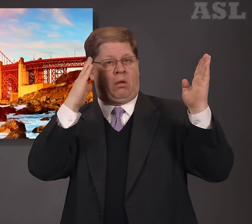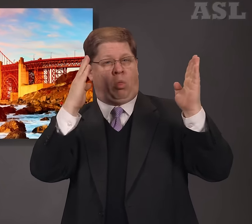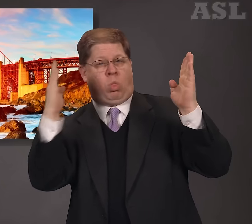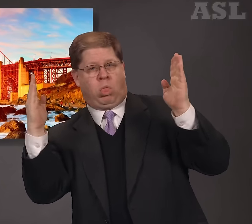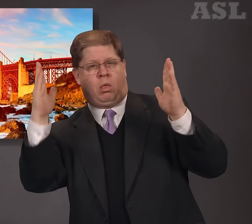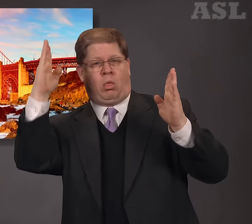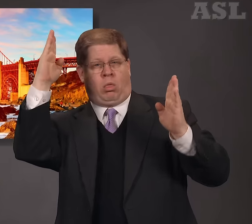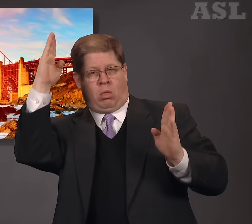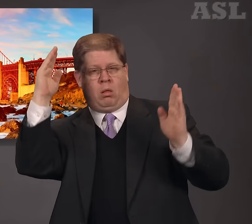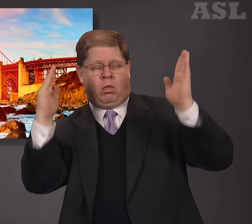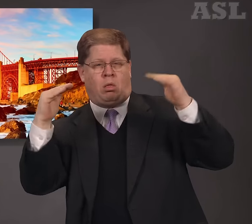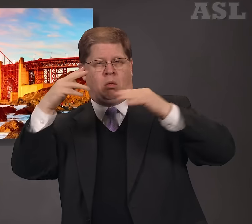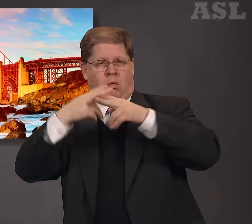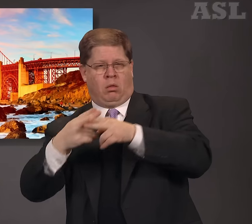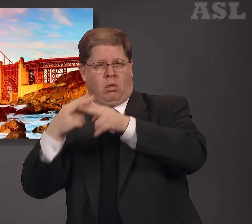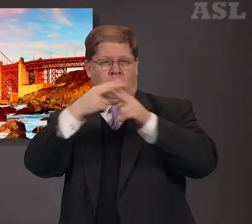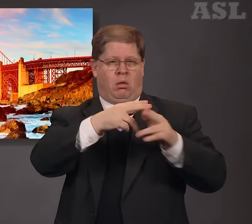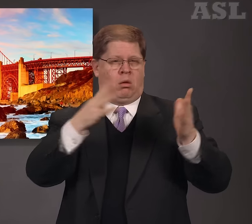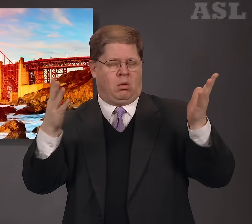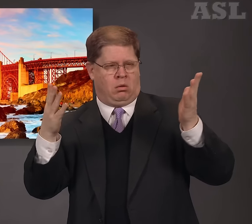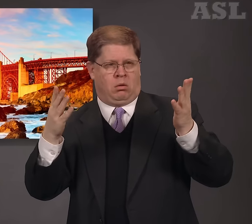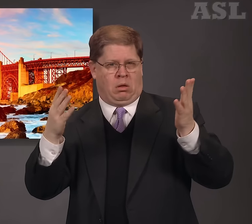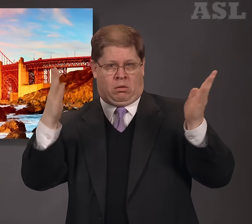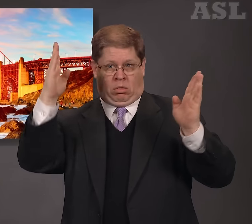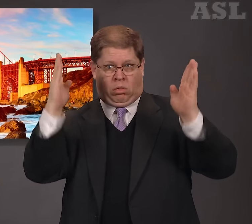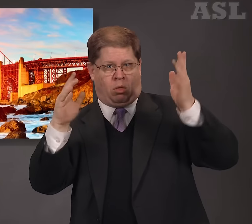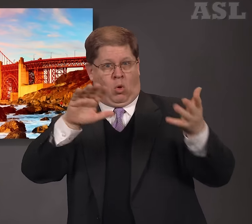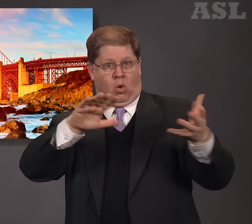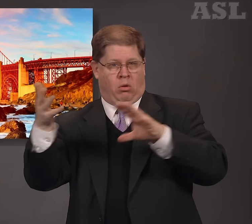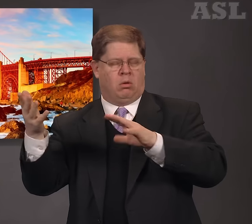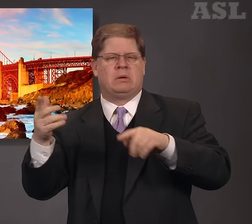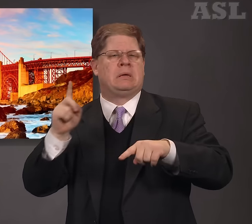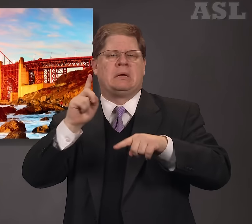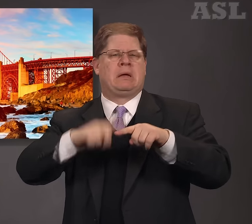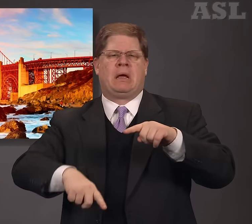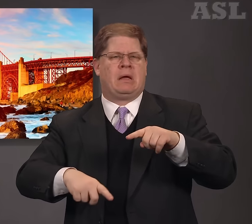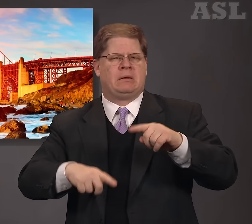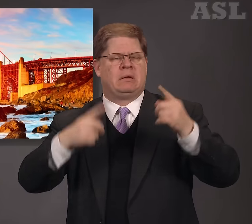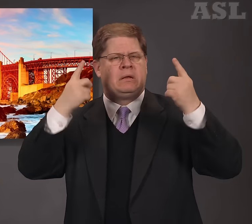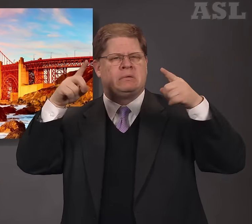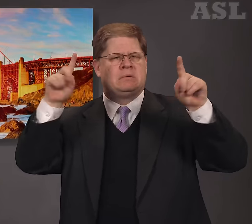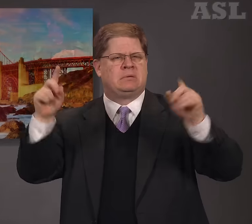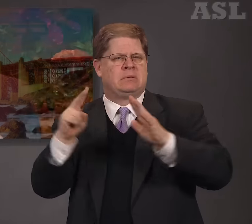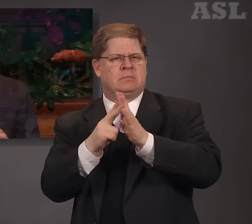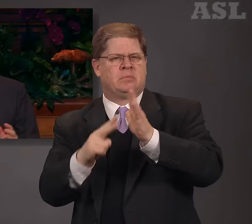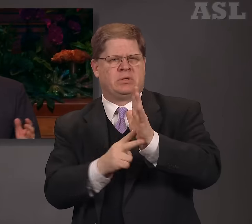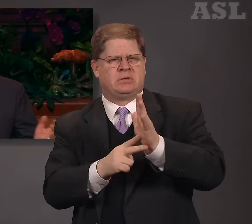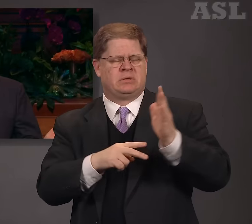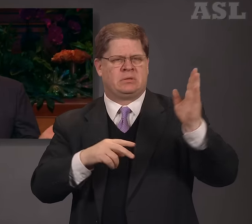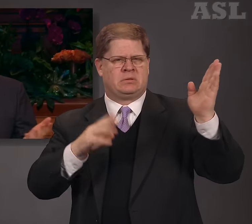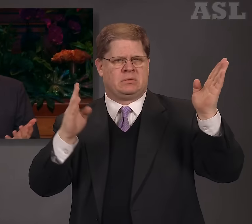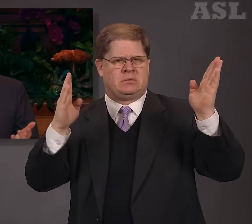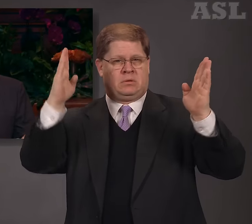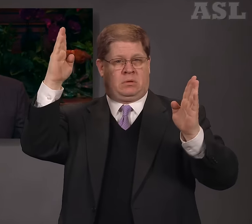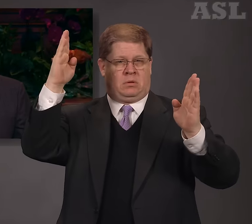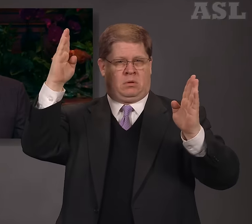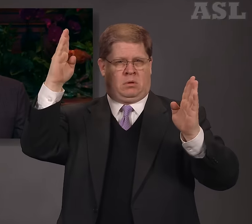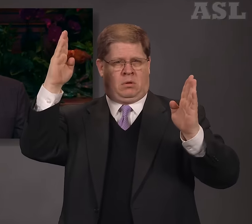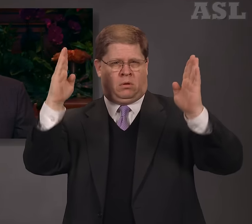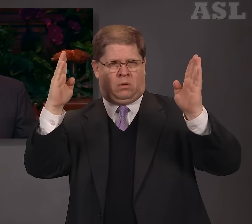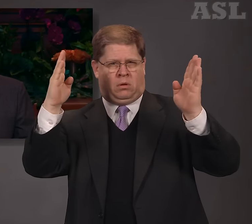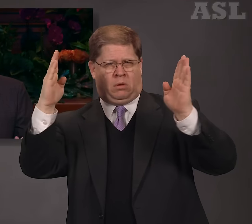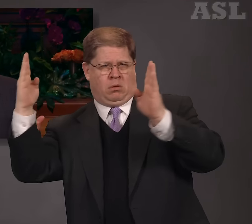suspension cables, the roadway, and the traffic crossing the bridge. Without this engineering